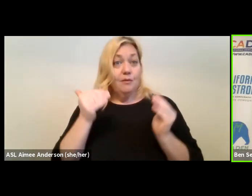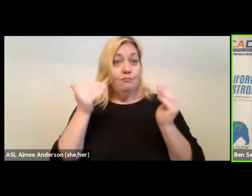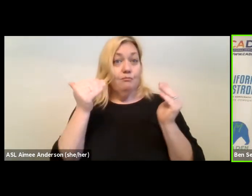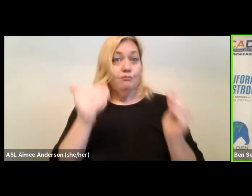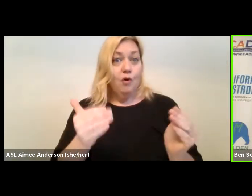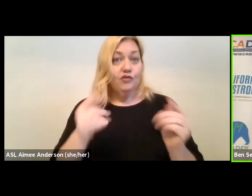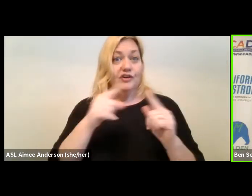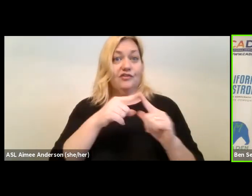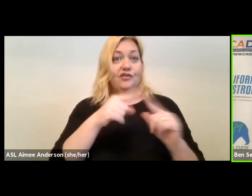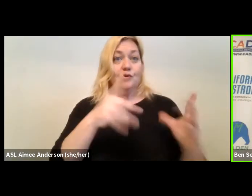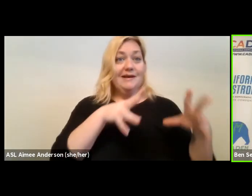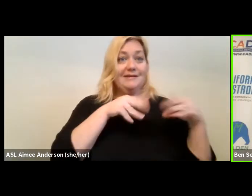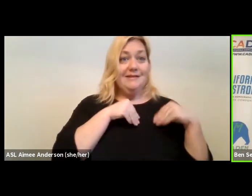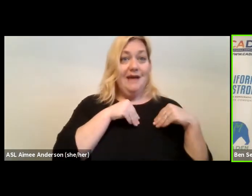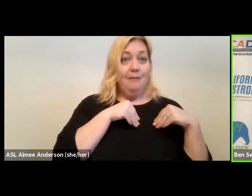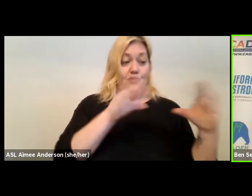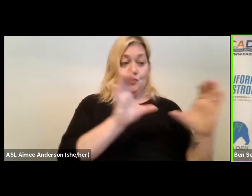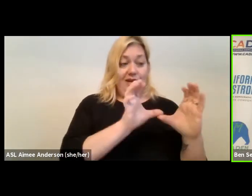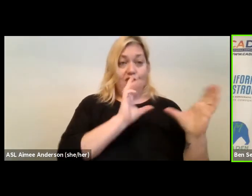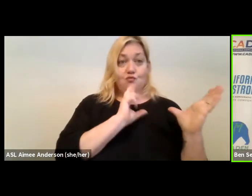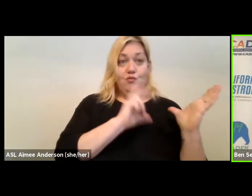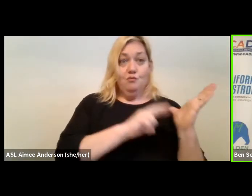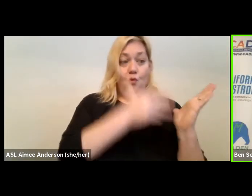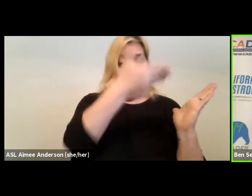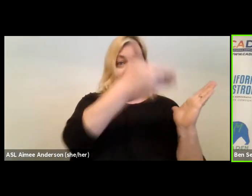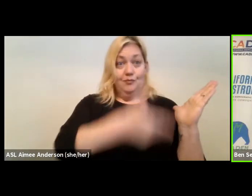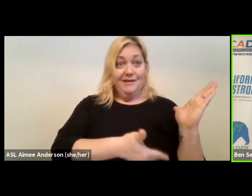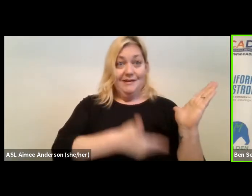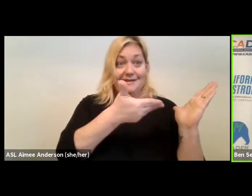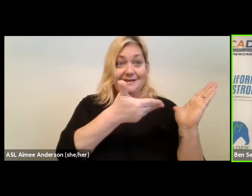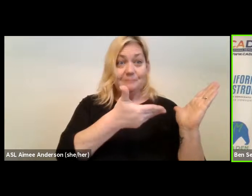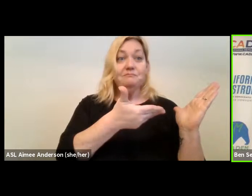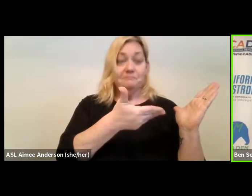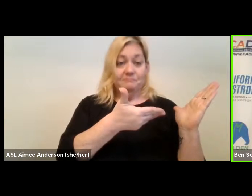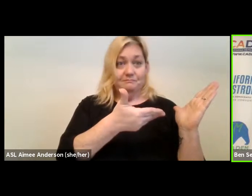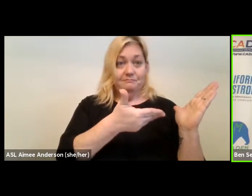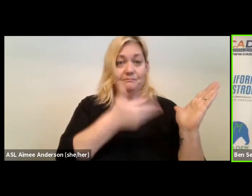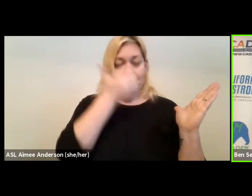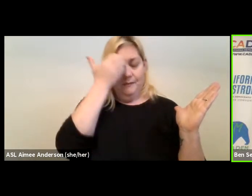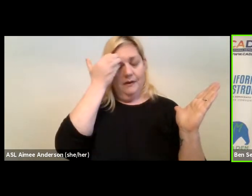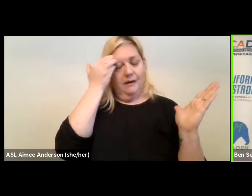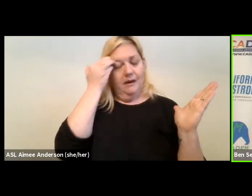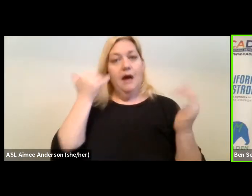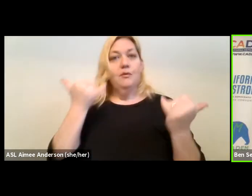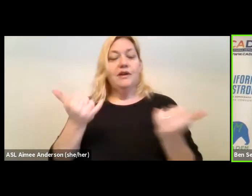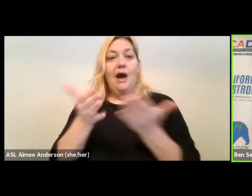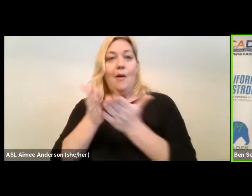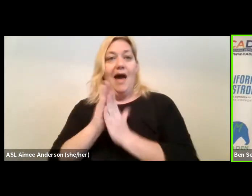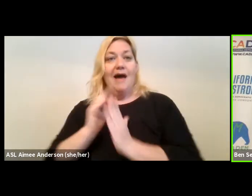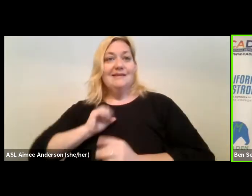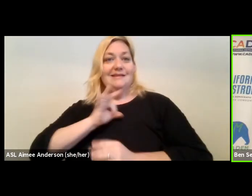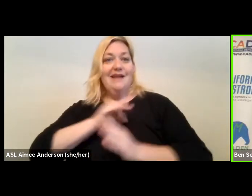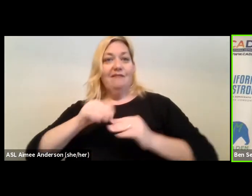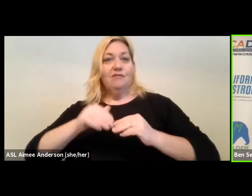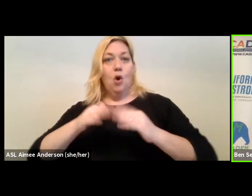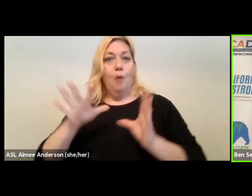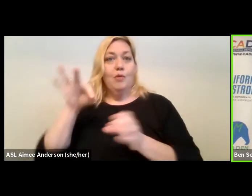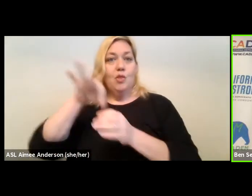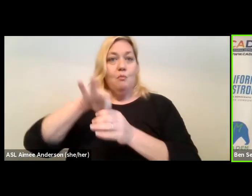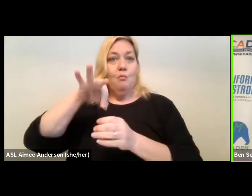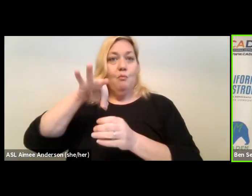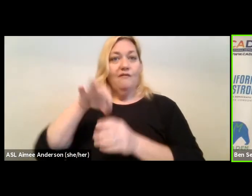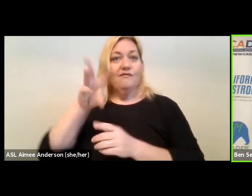to accept the credentials report as presented. I'll now ask the staff to open up the poll for